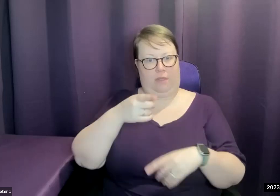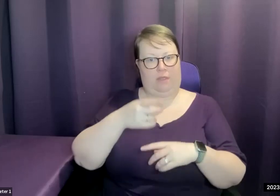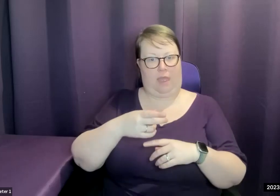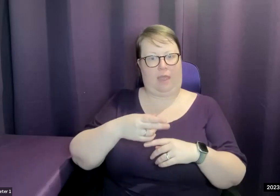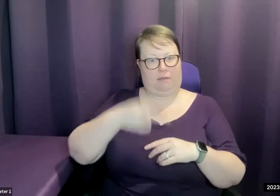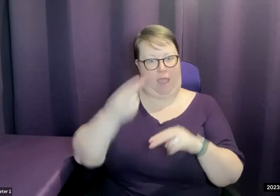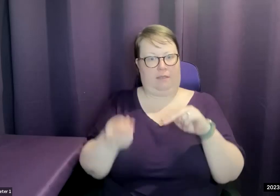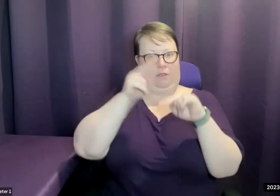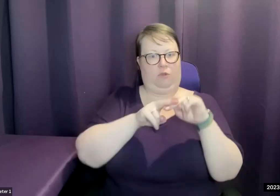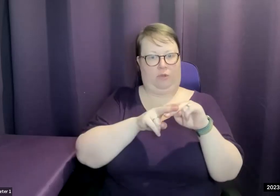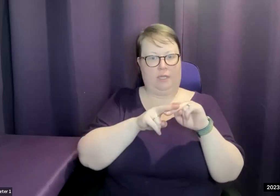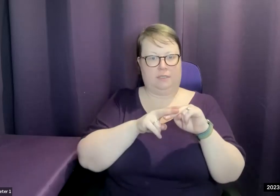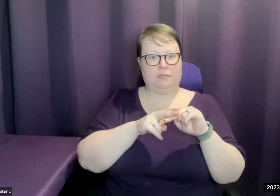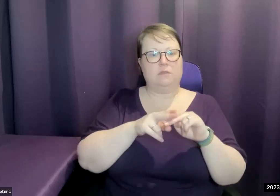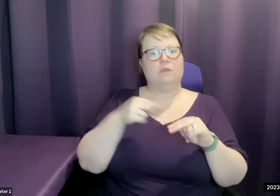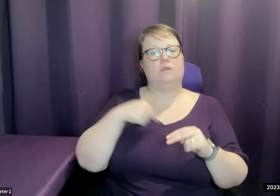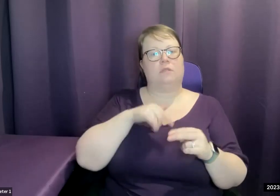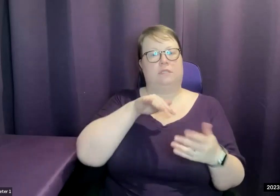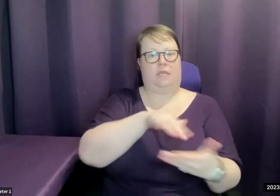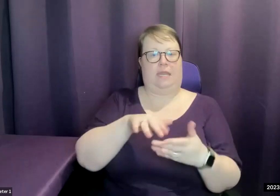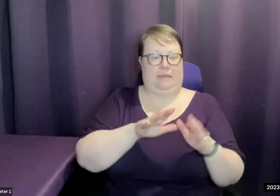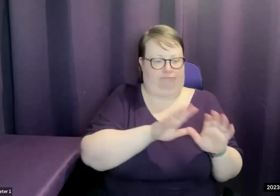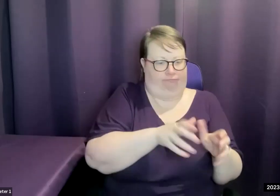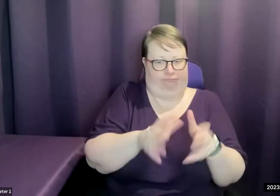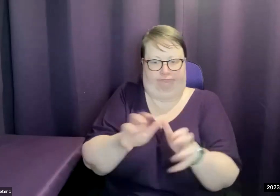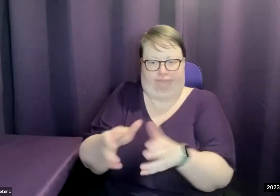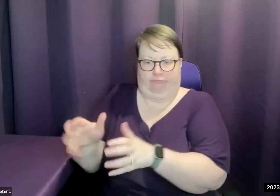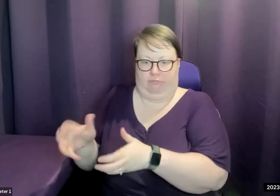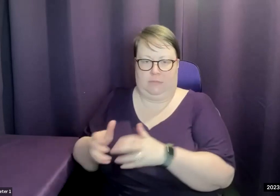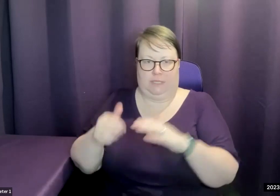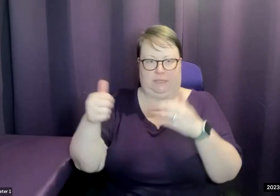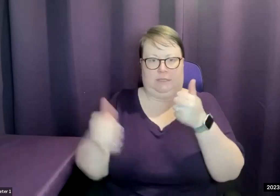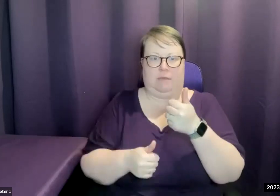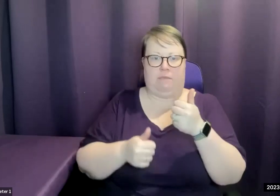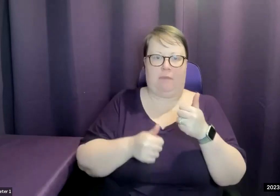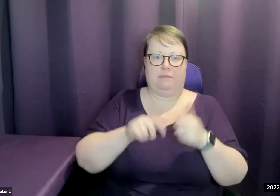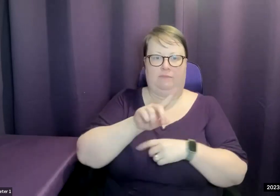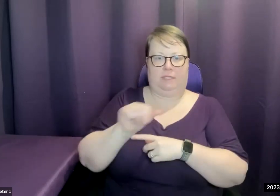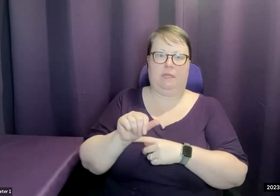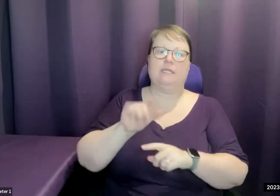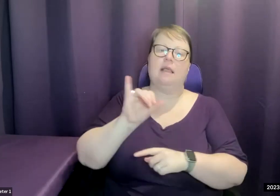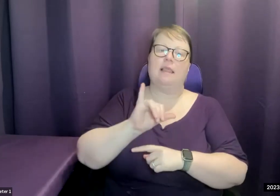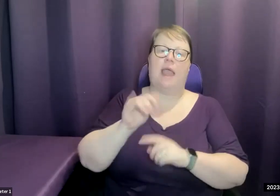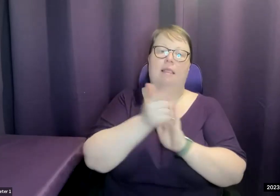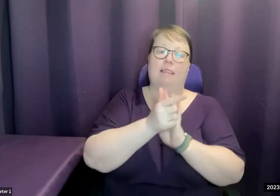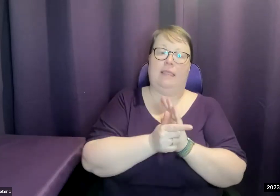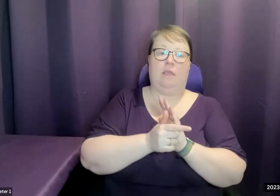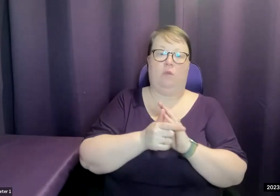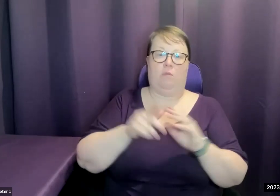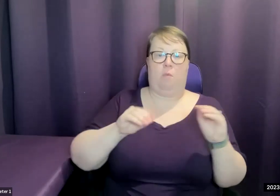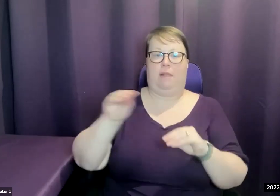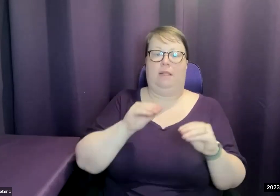the limitations of studying isolated subtypes of disabilities, for example, only mobility impairments, which may underestimate this